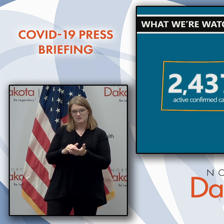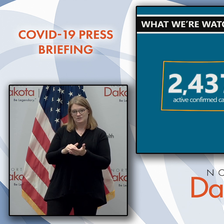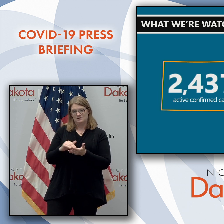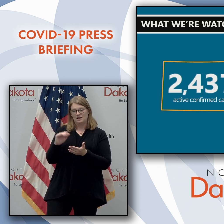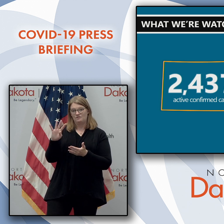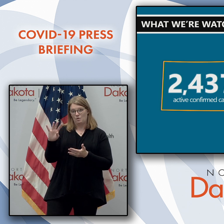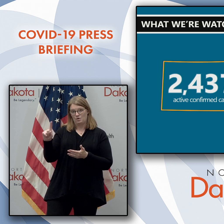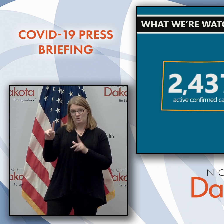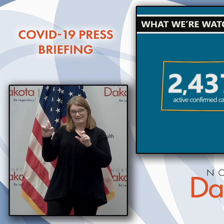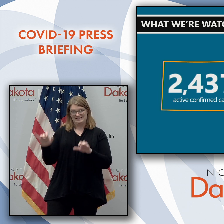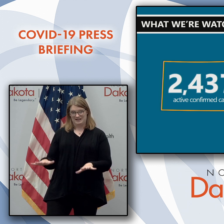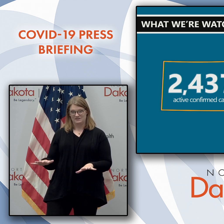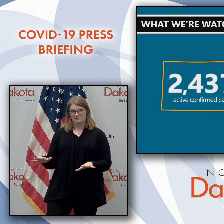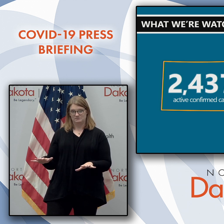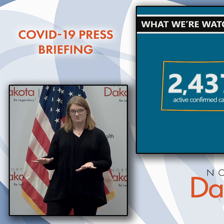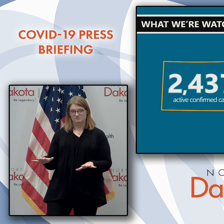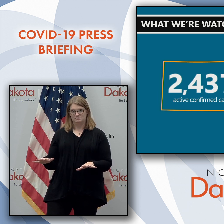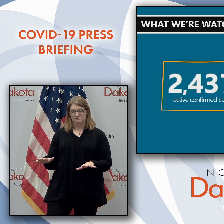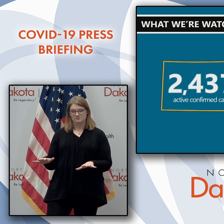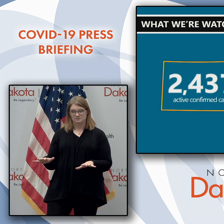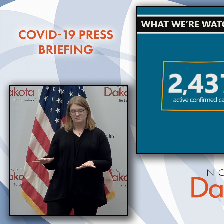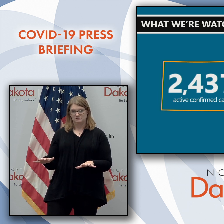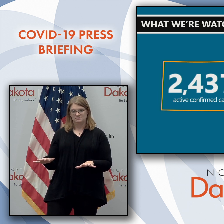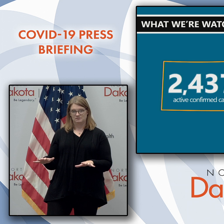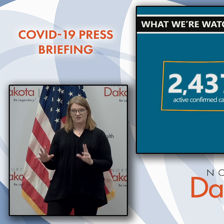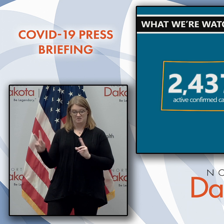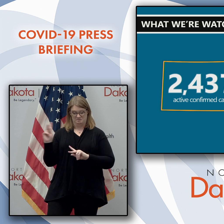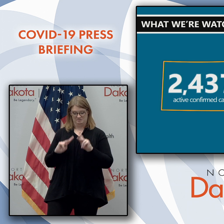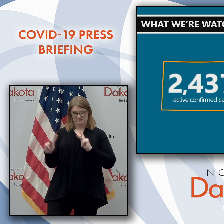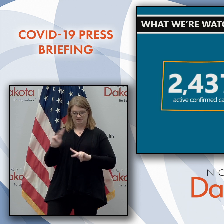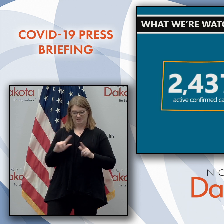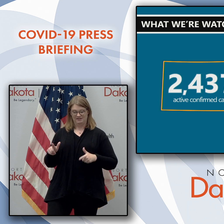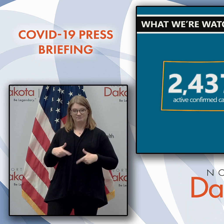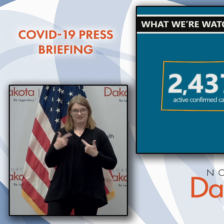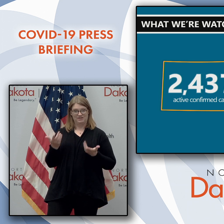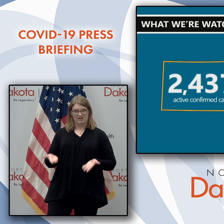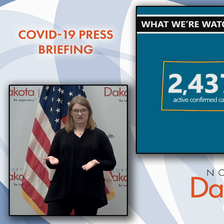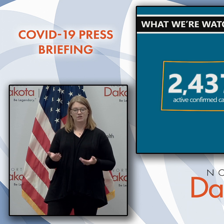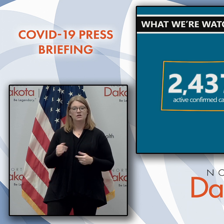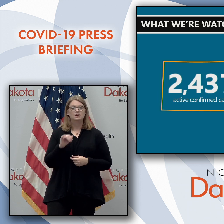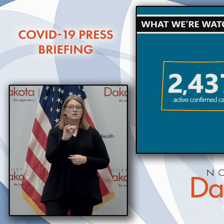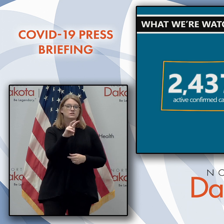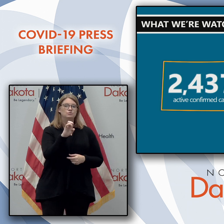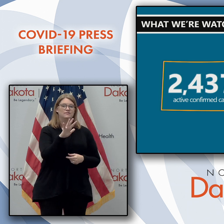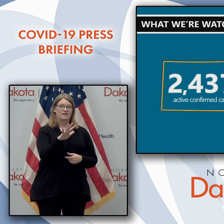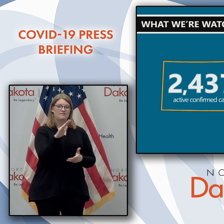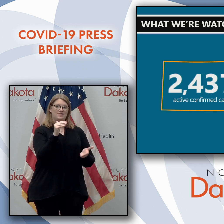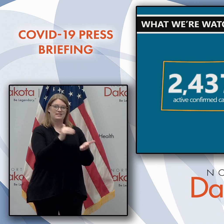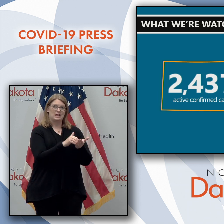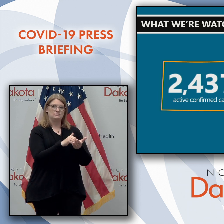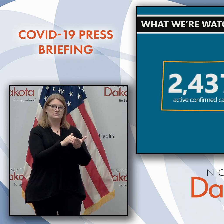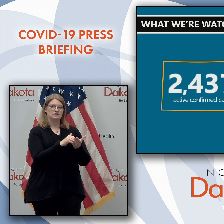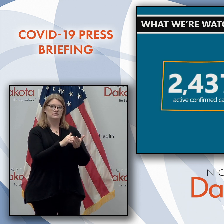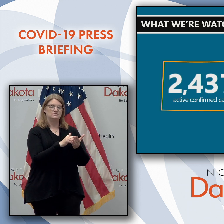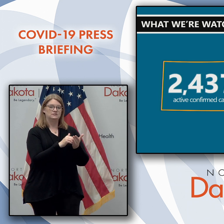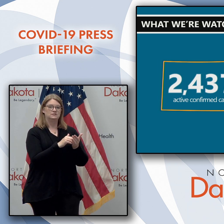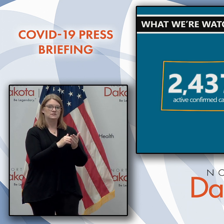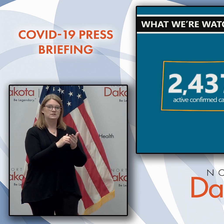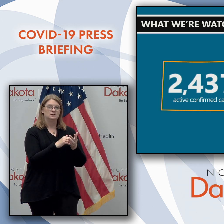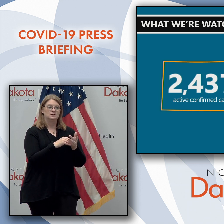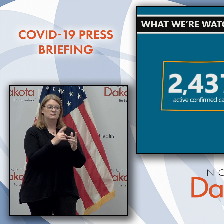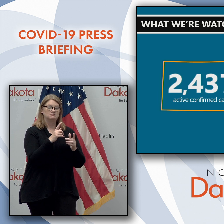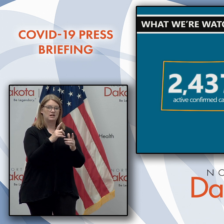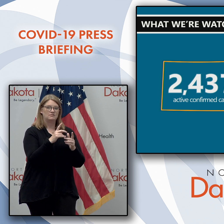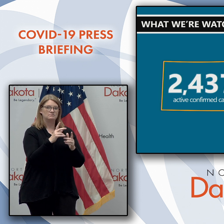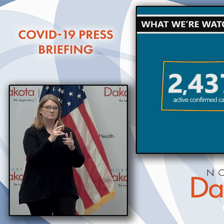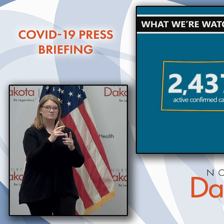486,041 tests of North Dakotans, and that includes 205,000 plus unique North